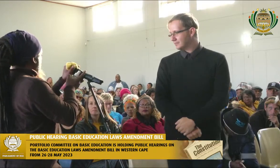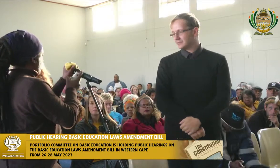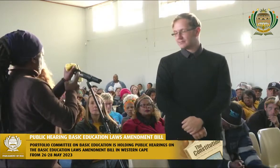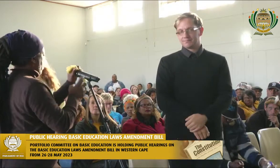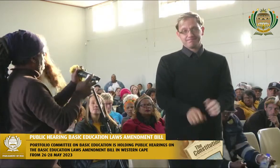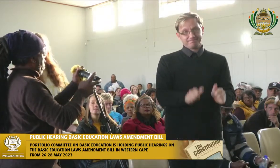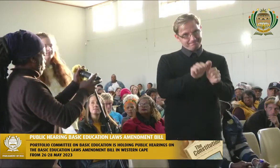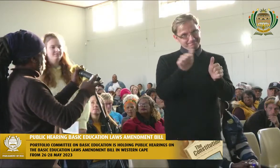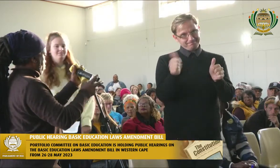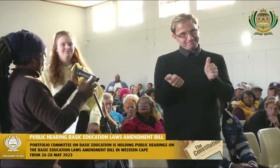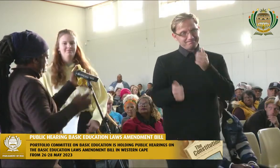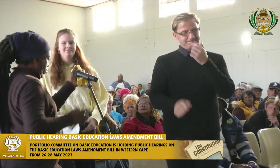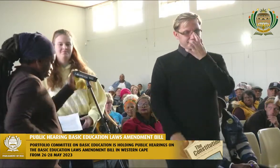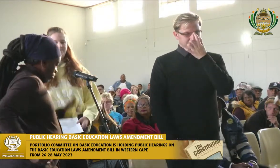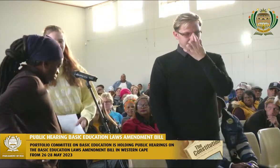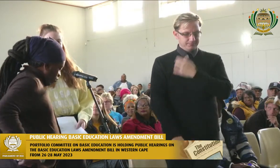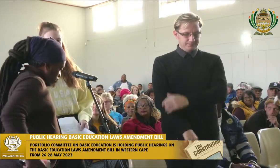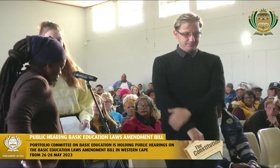Next.